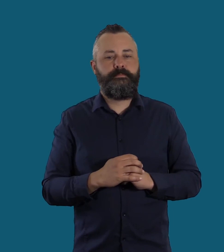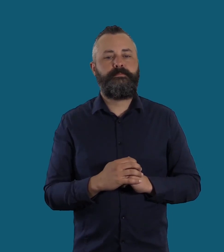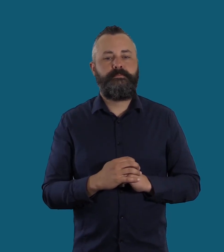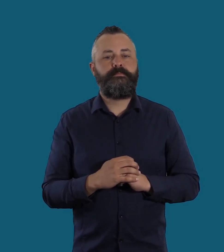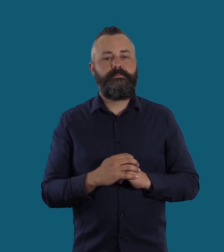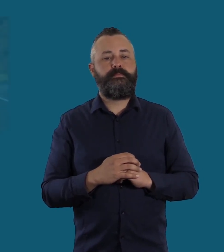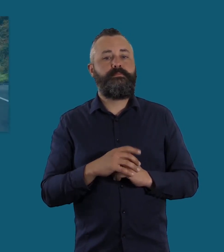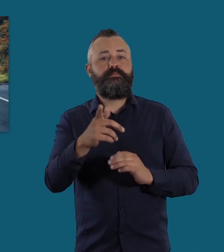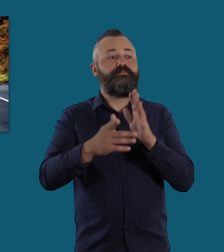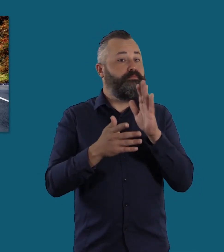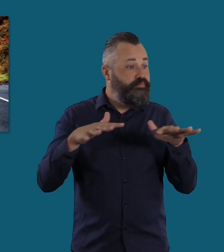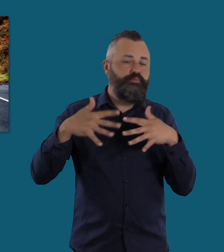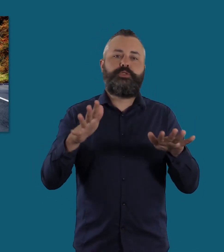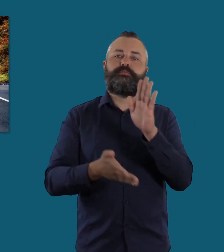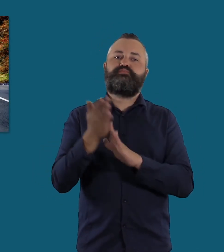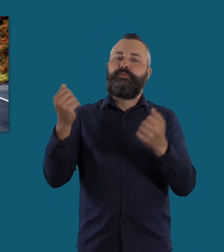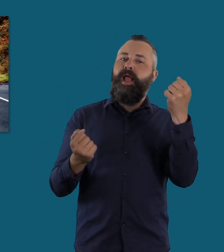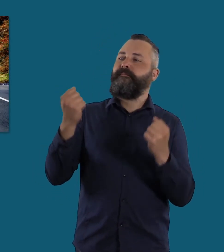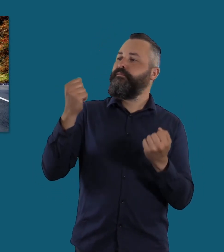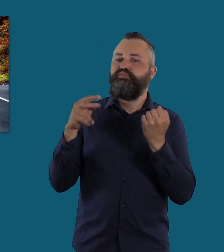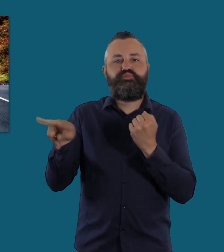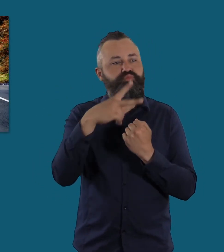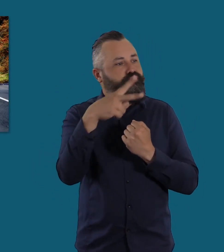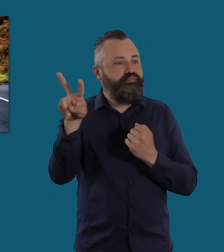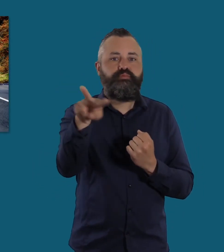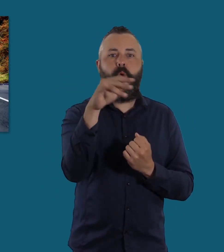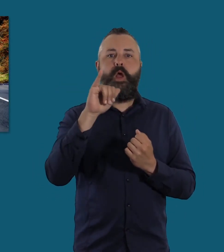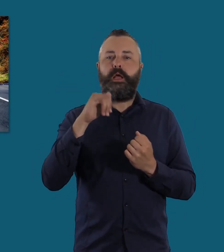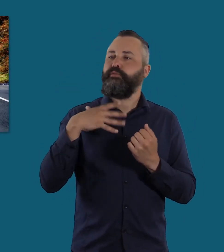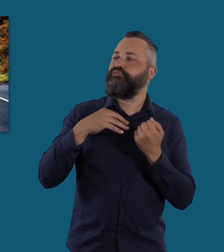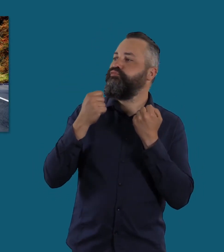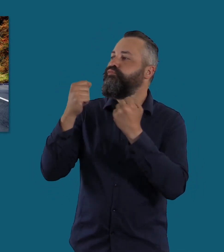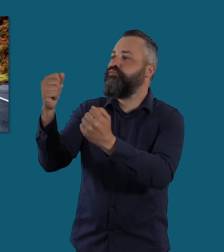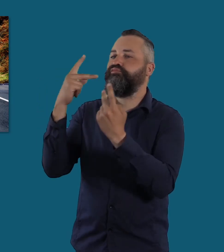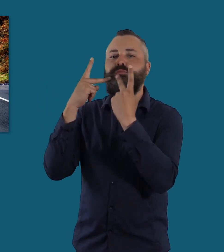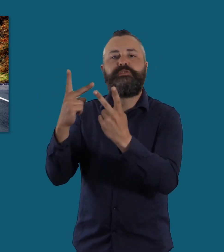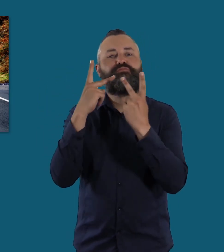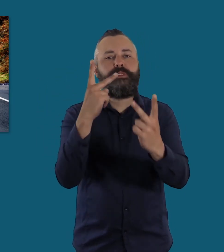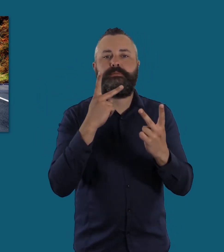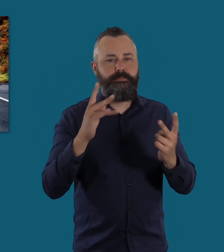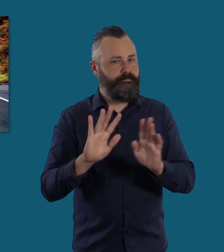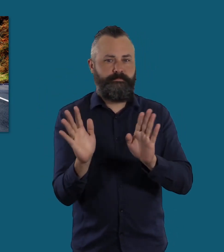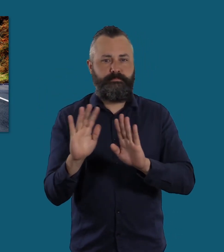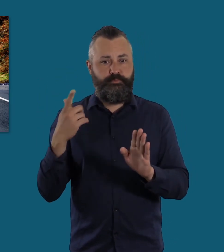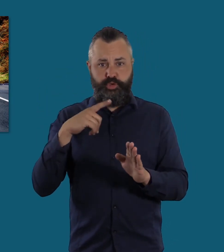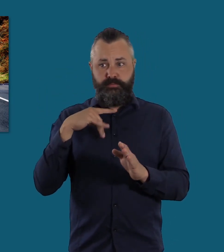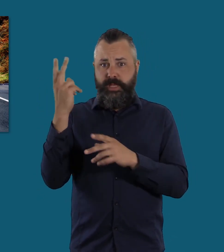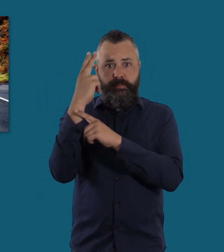Avoid driving unless for an emergency. Keep the streets clear for emergency